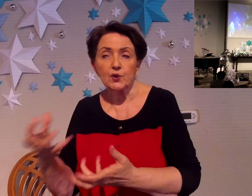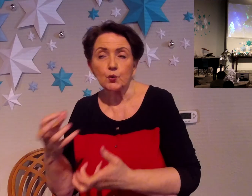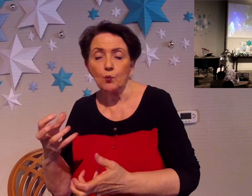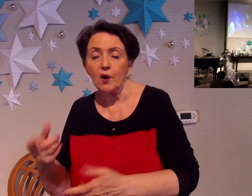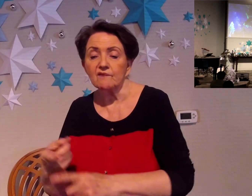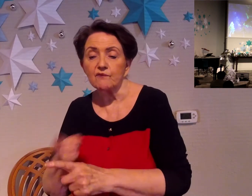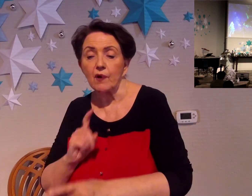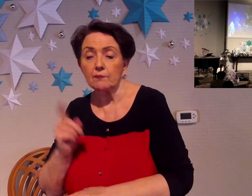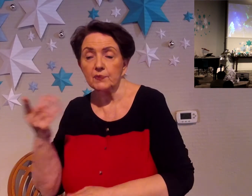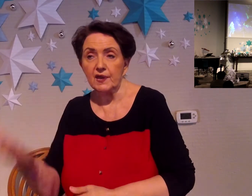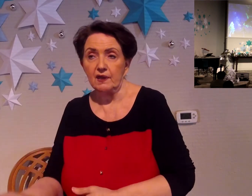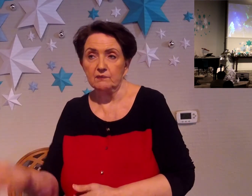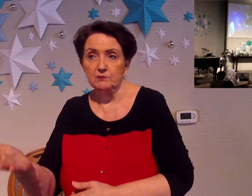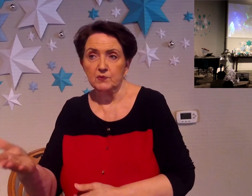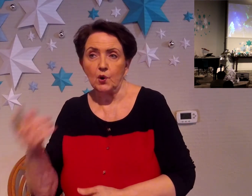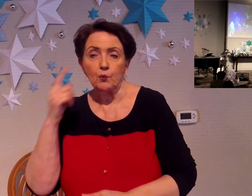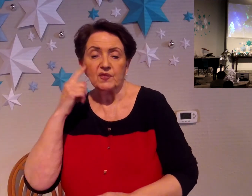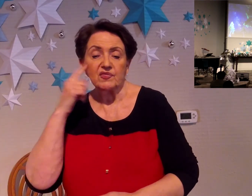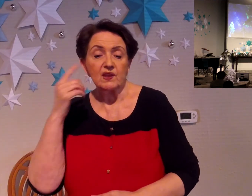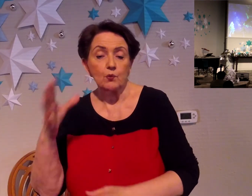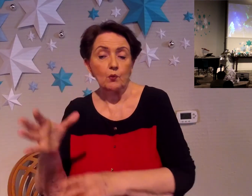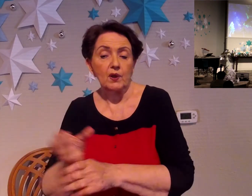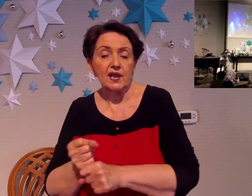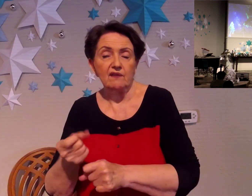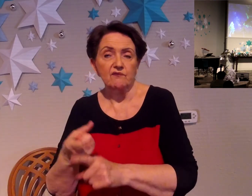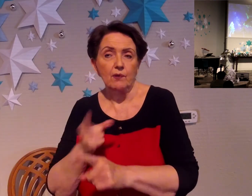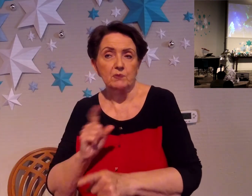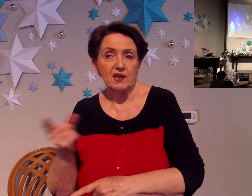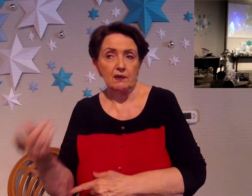because of what we think we need to get.